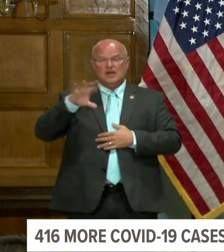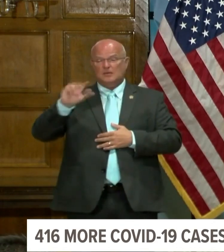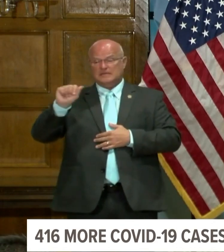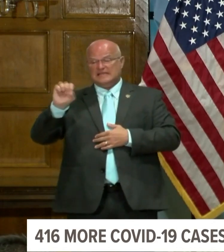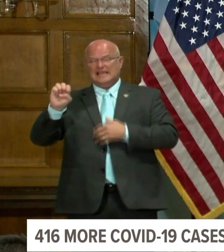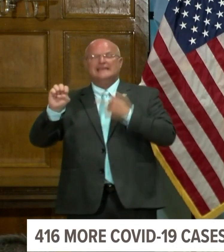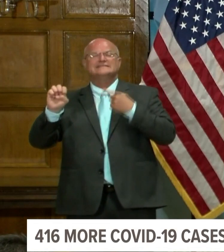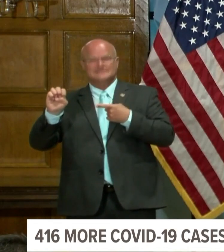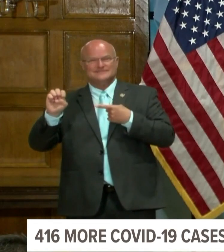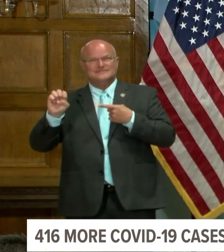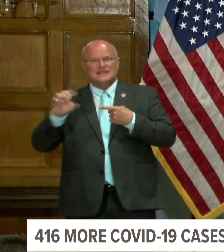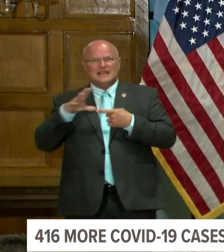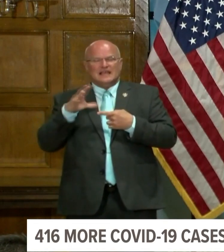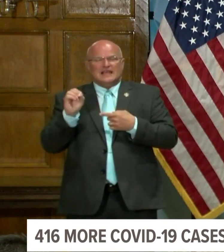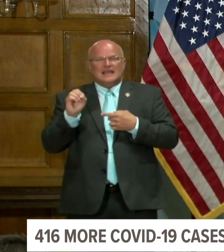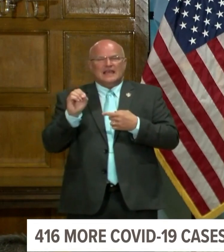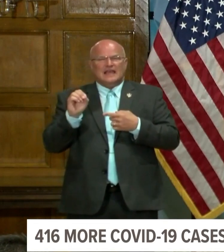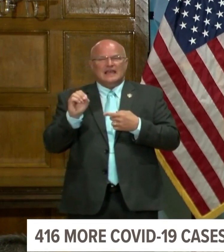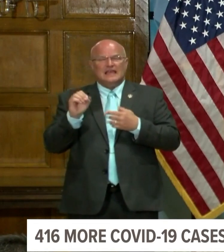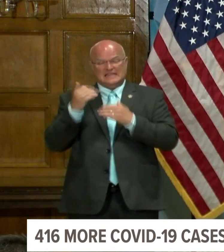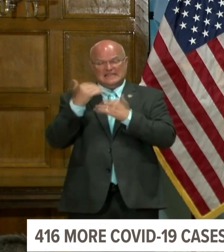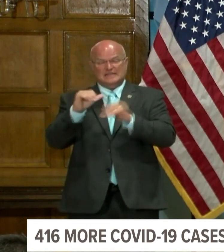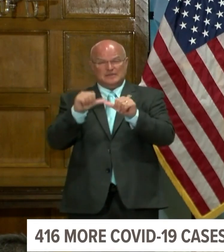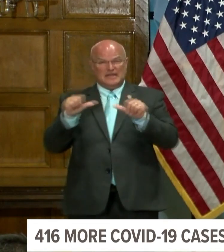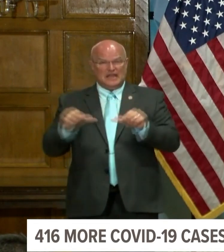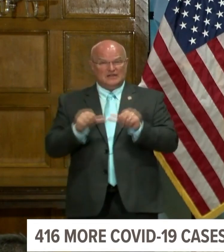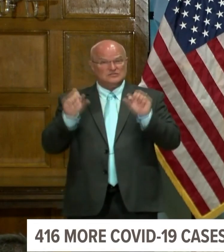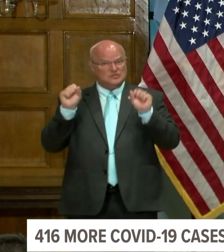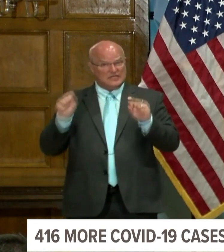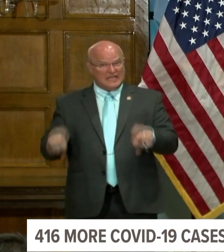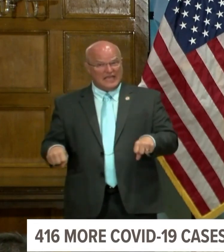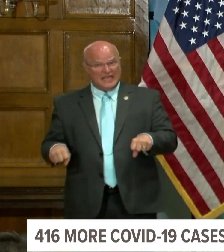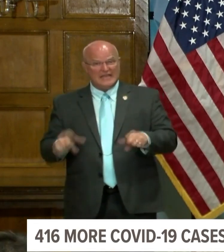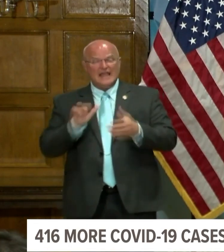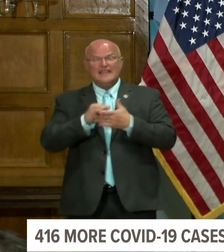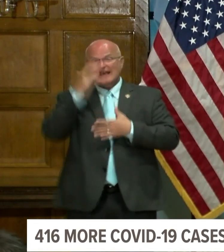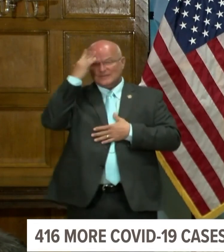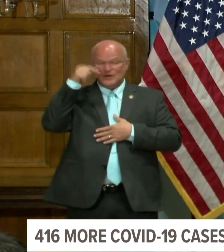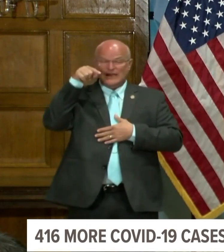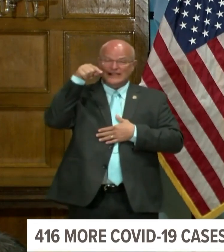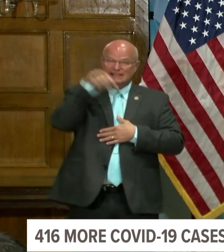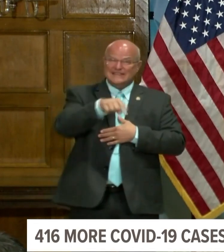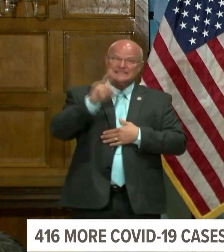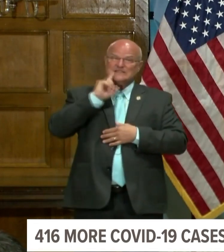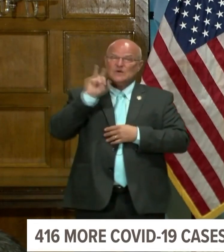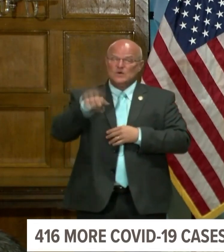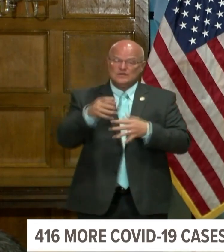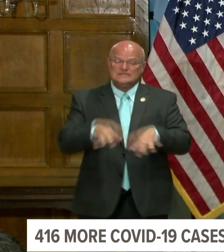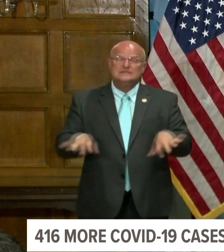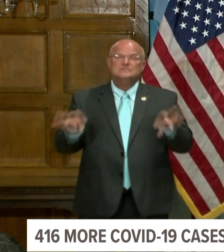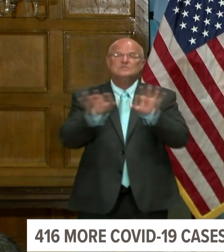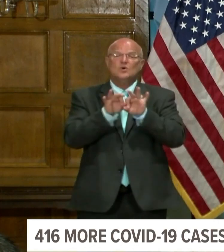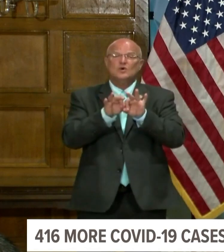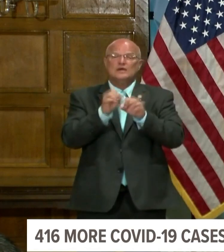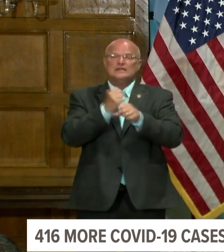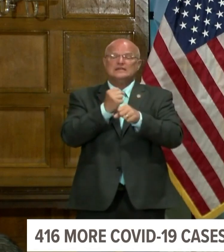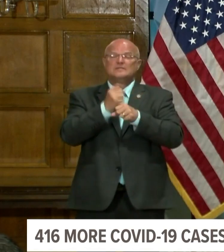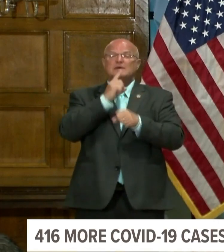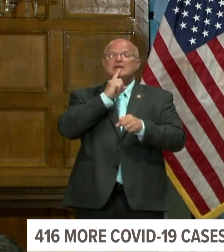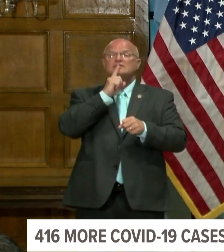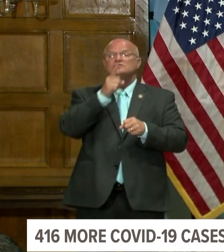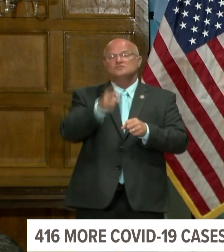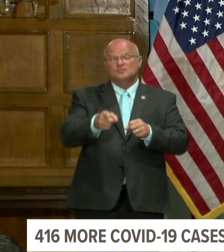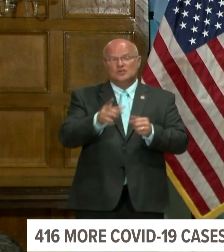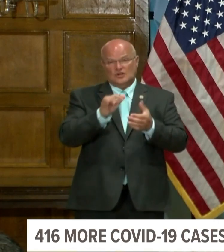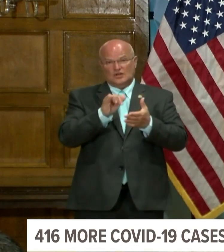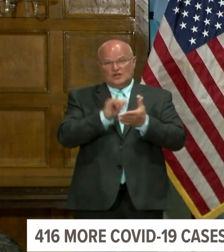on. And there's limited areas that you can. That's why this executive order is important, to make